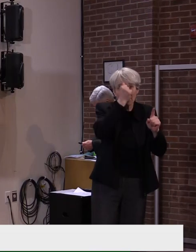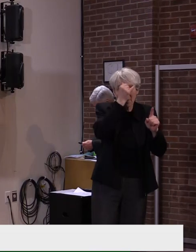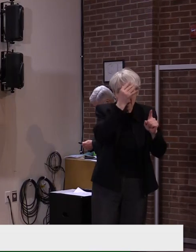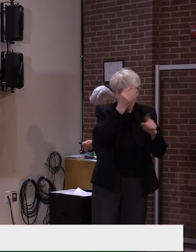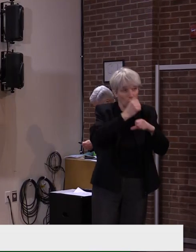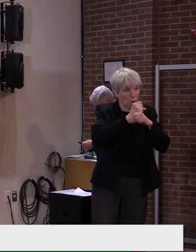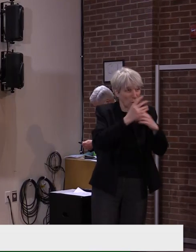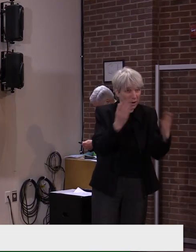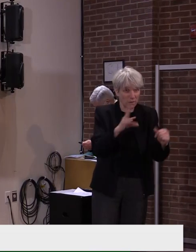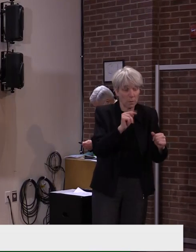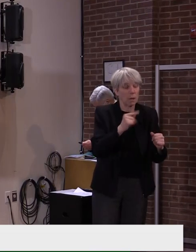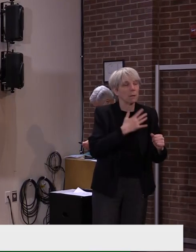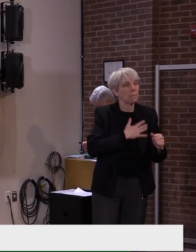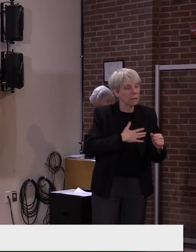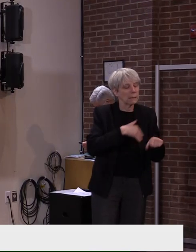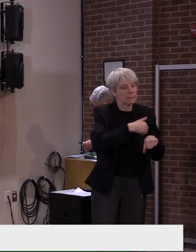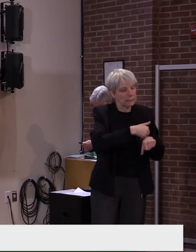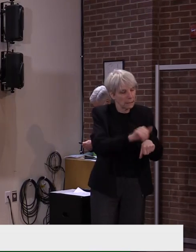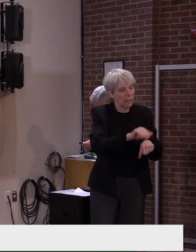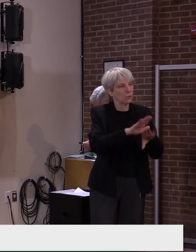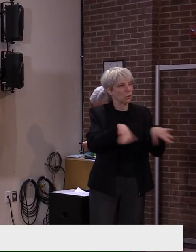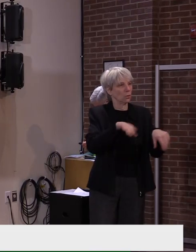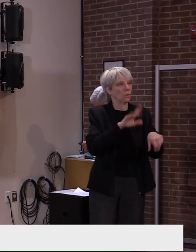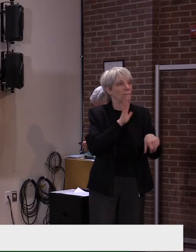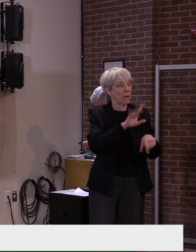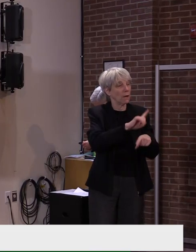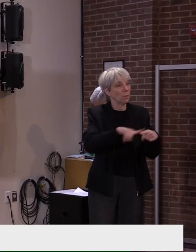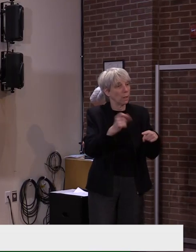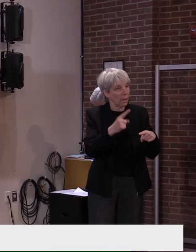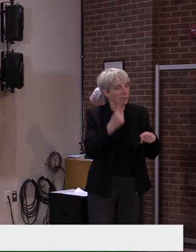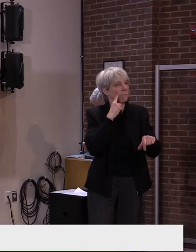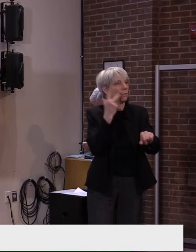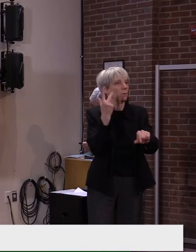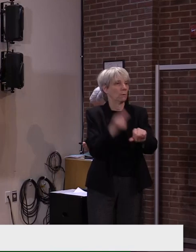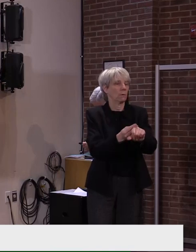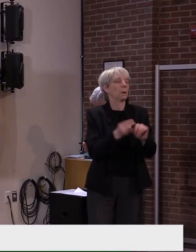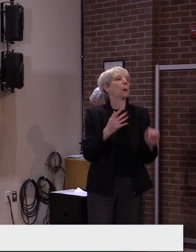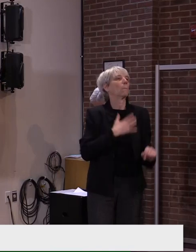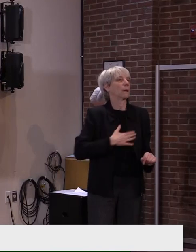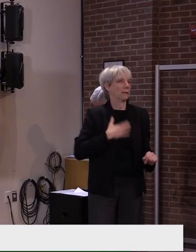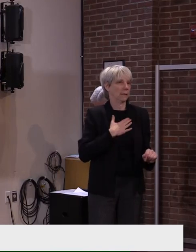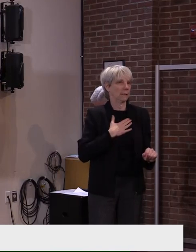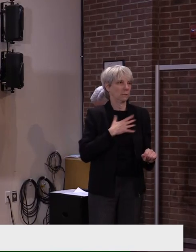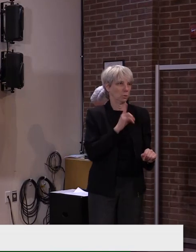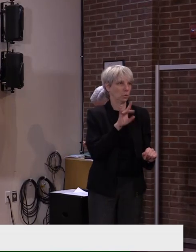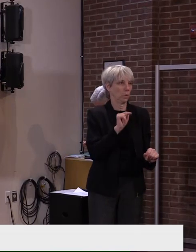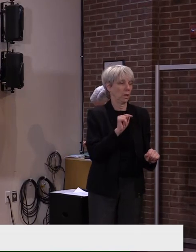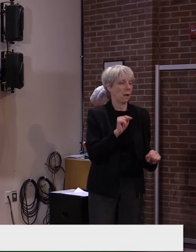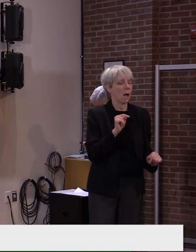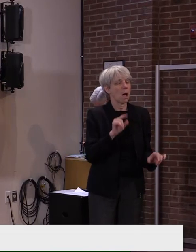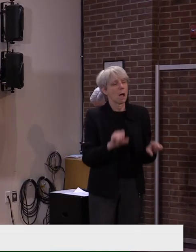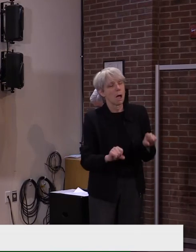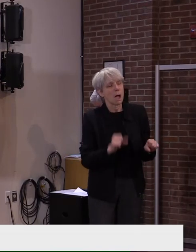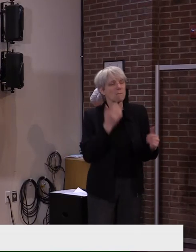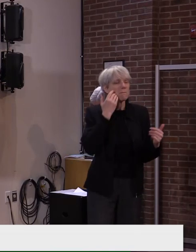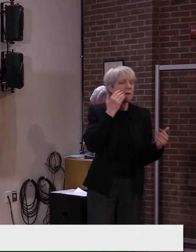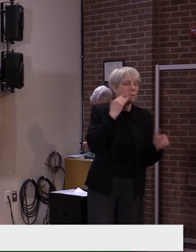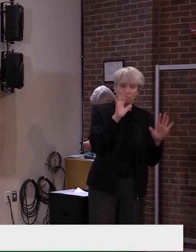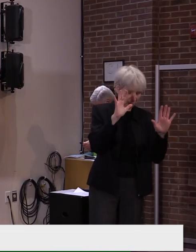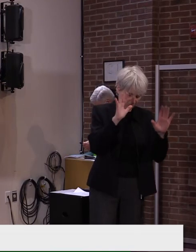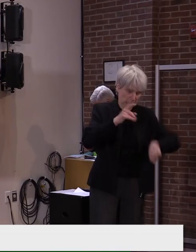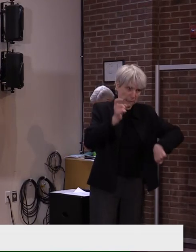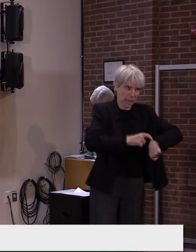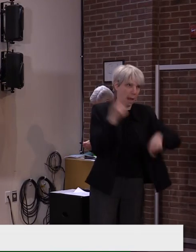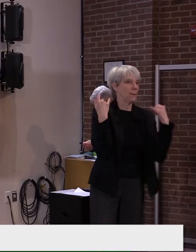your children vaccinated, ages 5 to 11. The time for thinking about it has passed. There